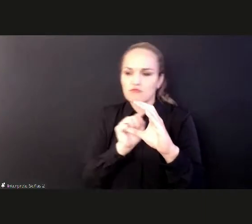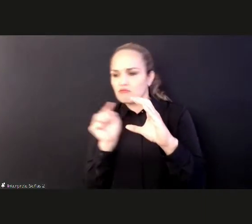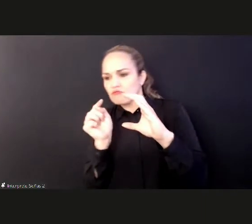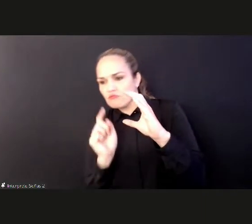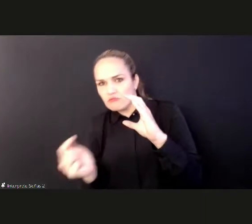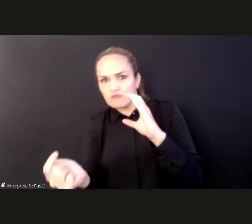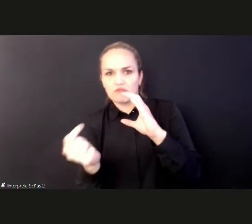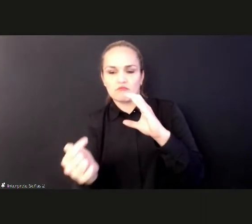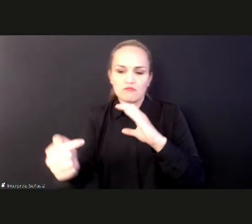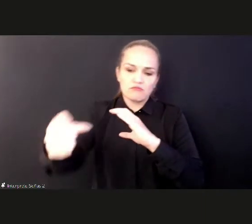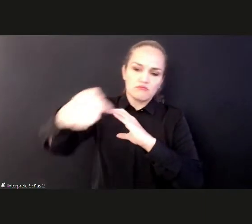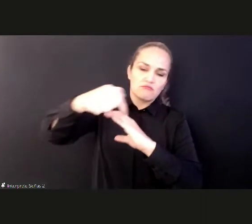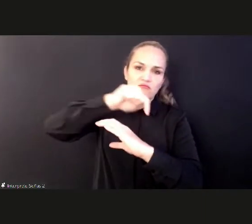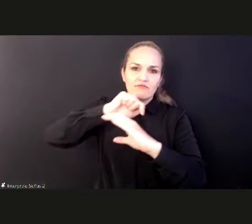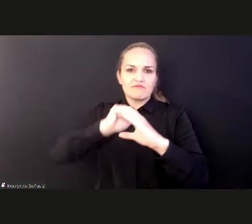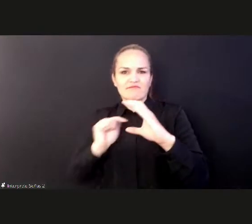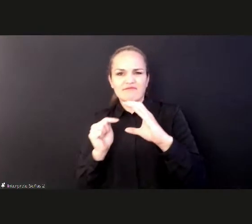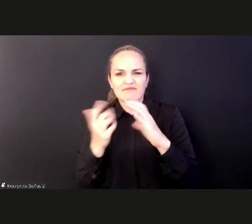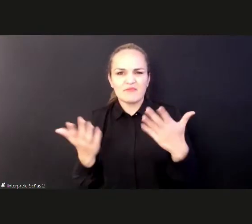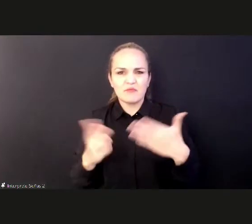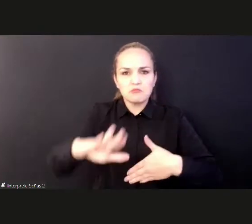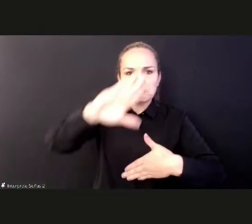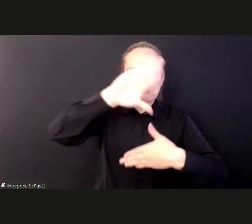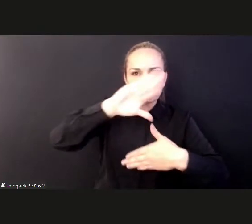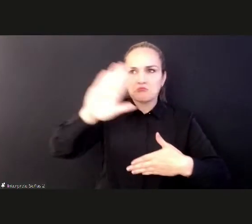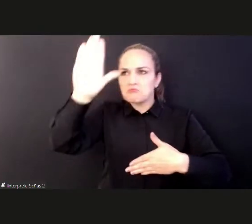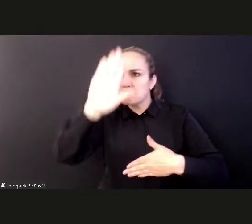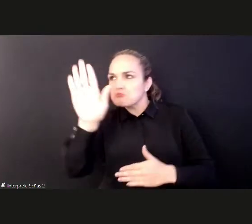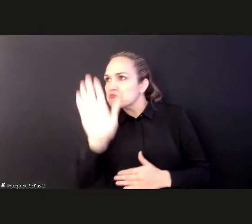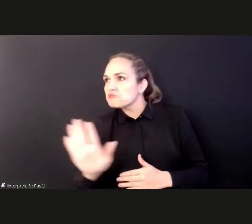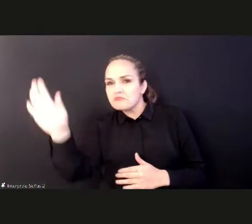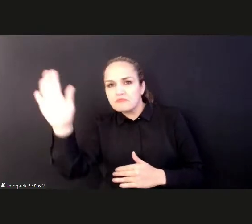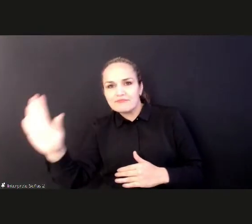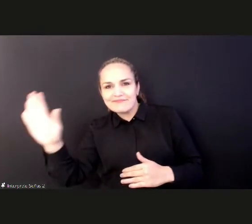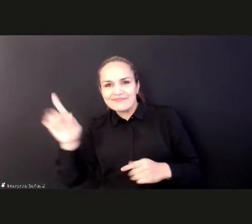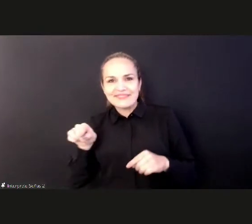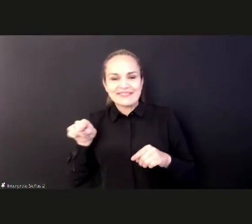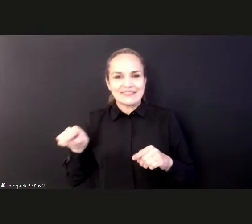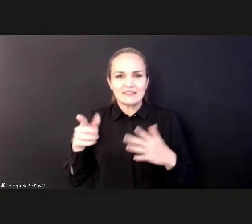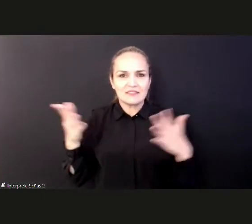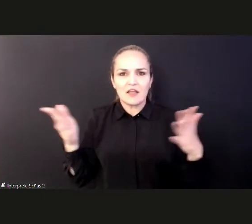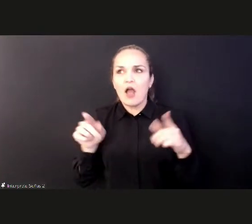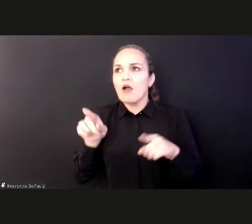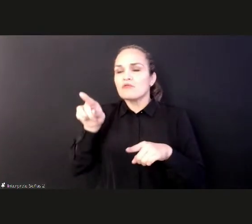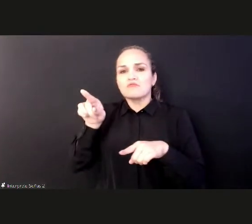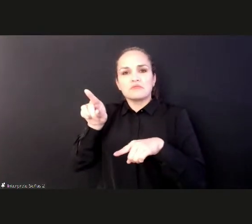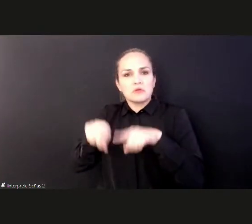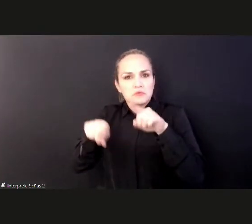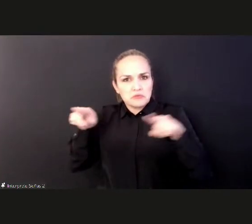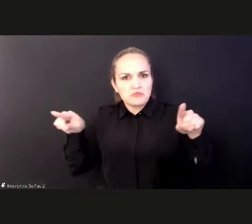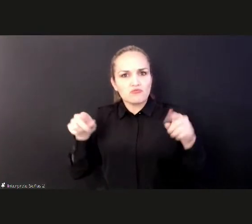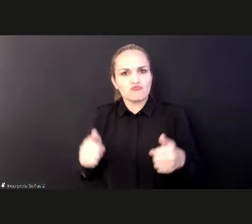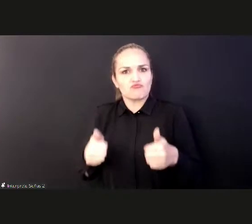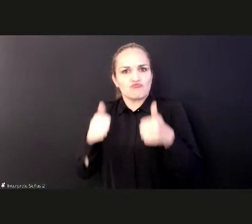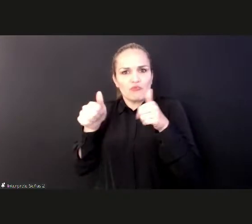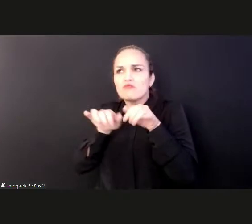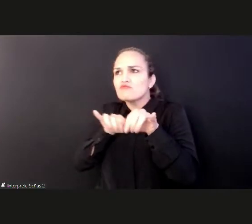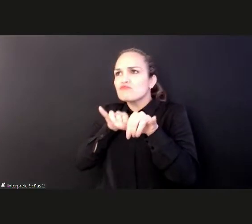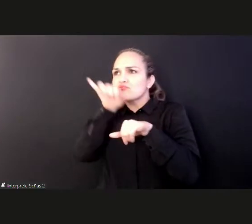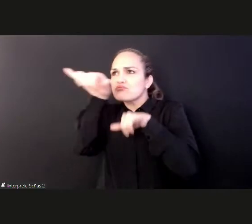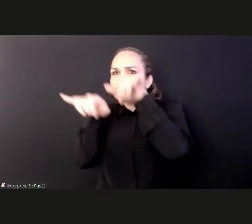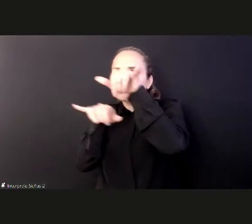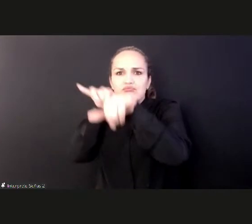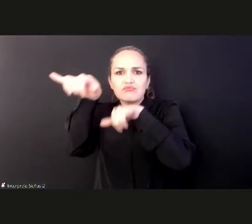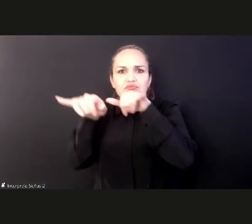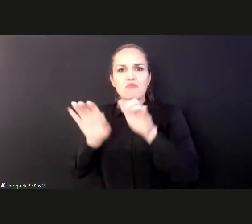restrictions consistent and easy to follow fared better in terms of international arrivals. Latest air data from